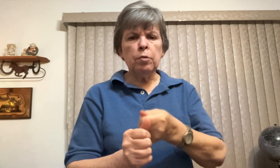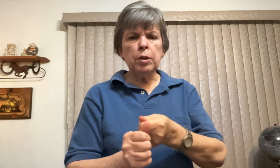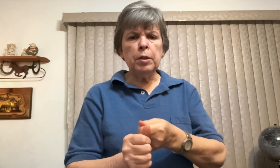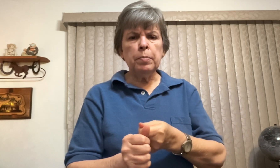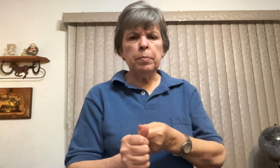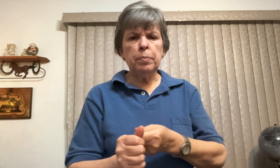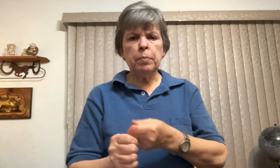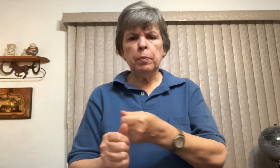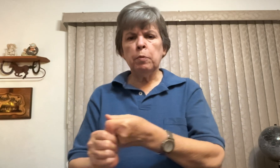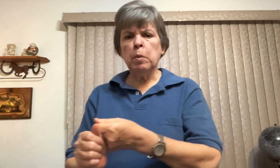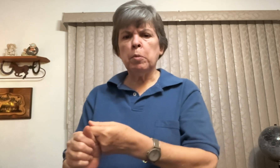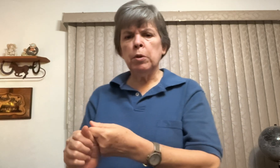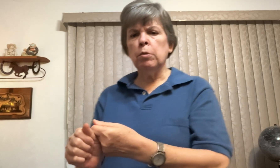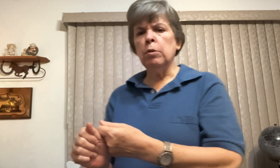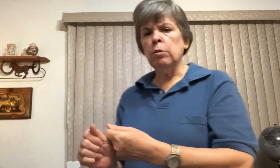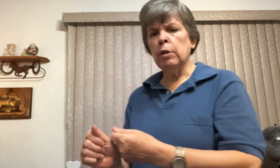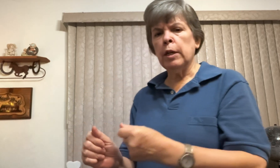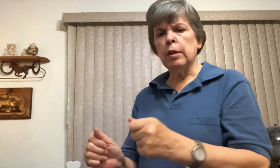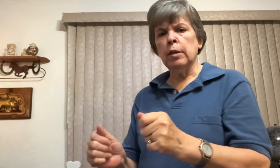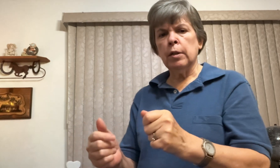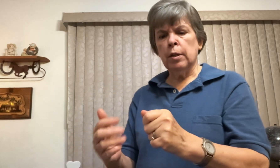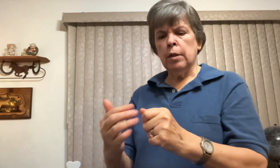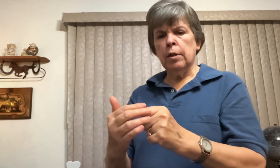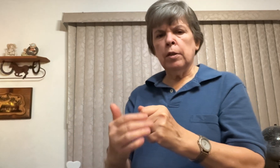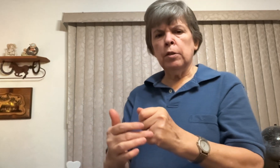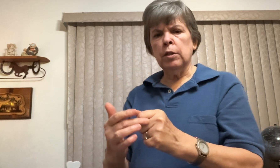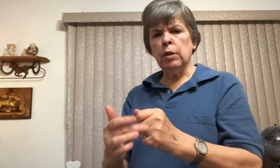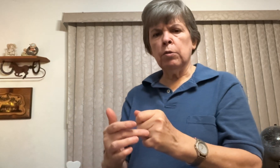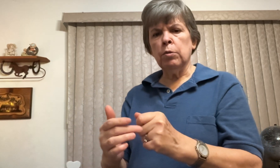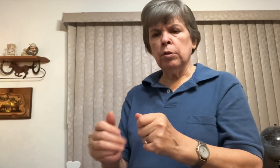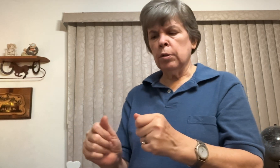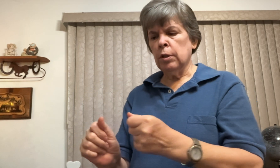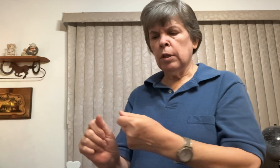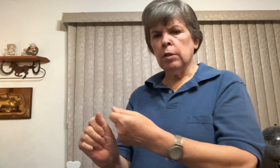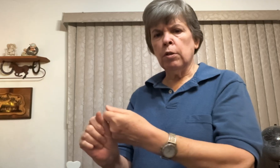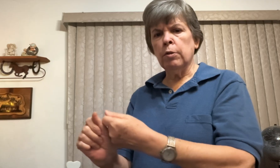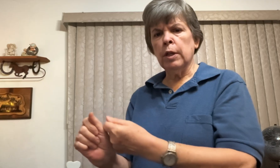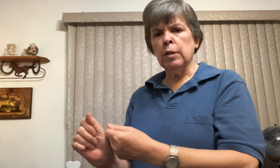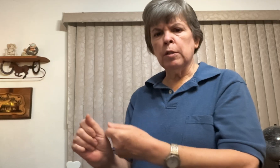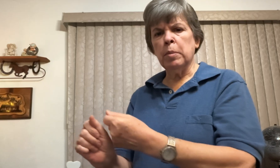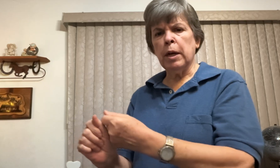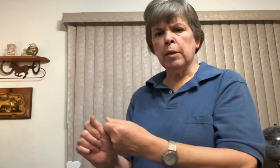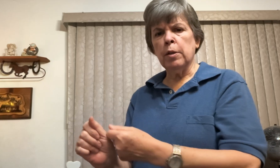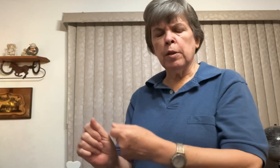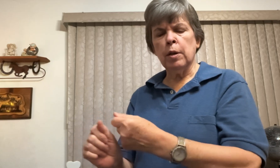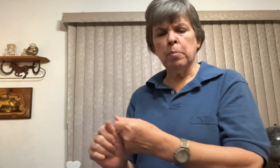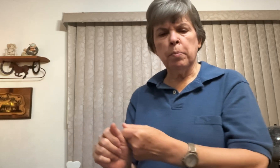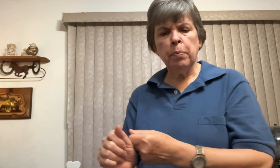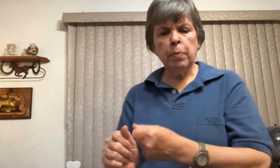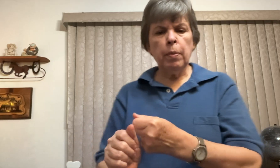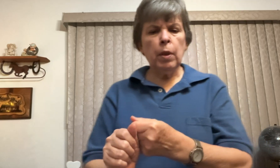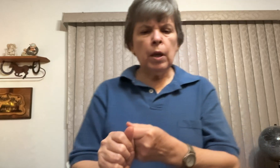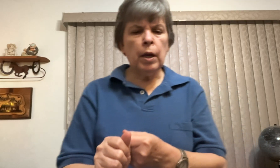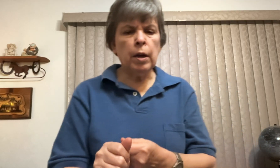every, remember you take these knuckles and go against the back of the thumb,